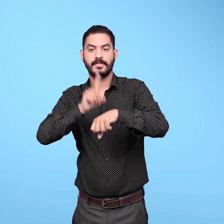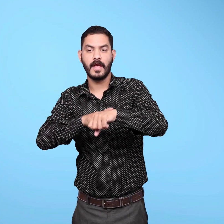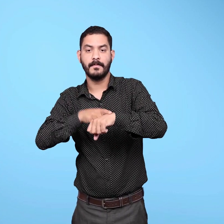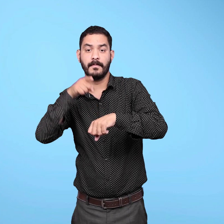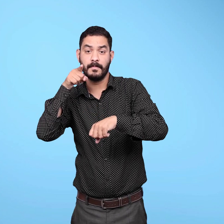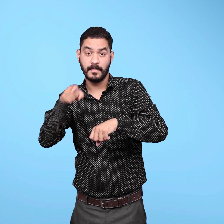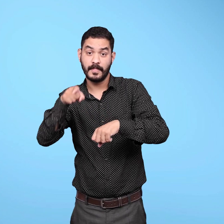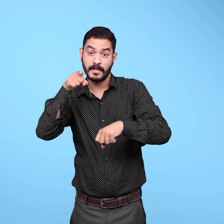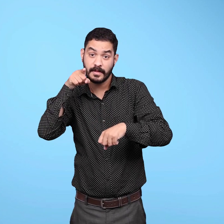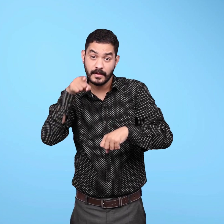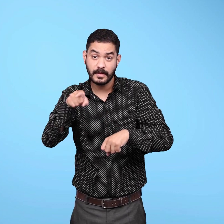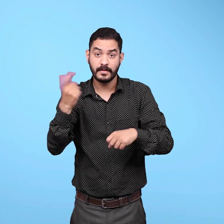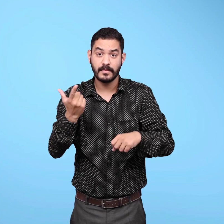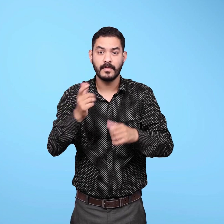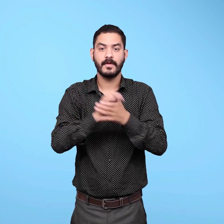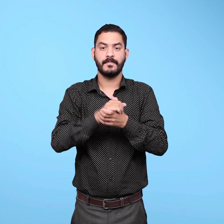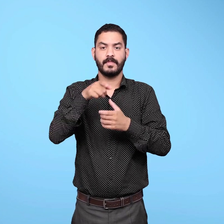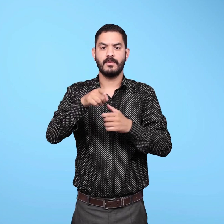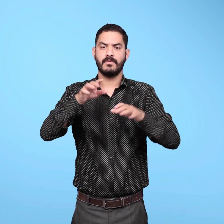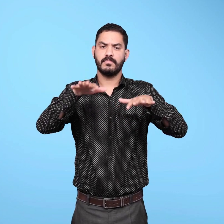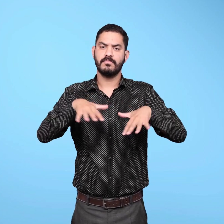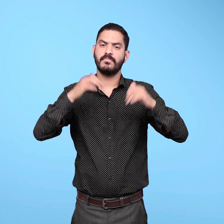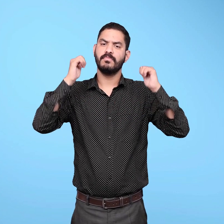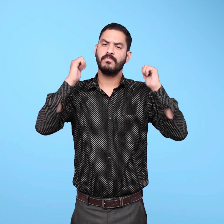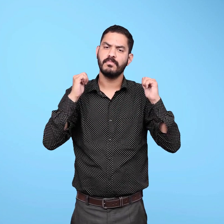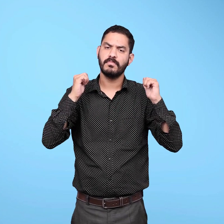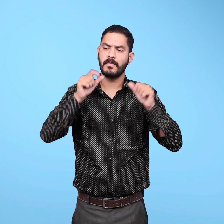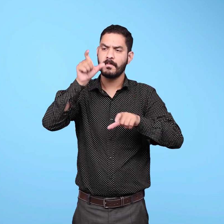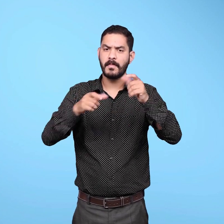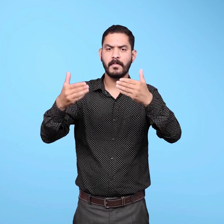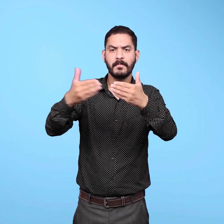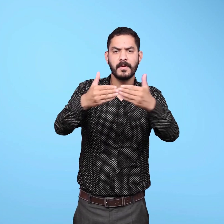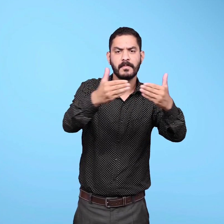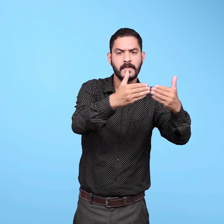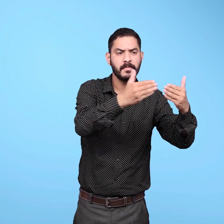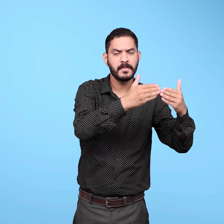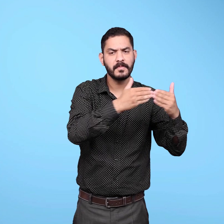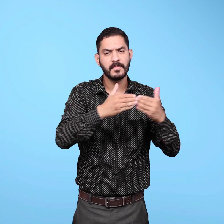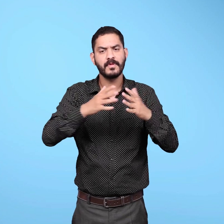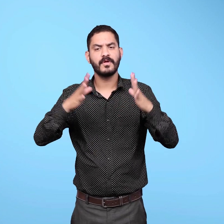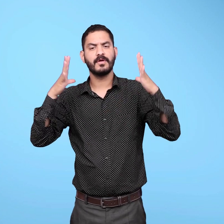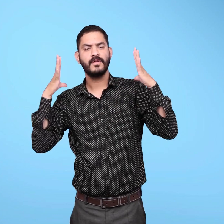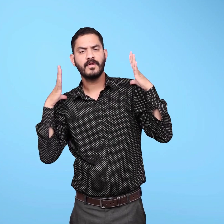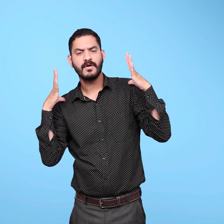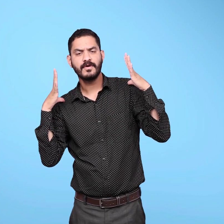separate timings for men and women, where people met and relaxed. Huge